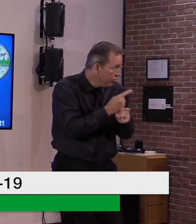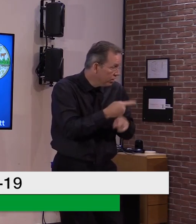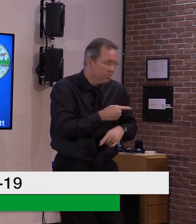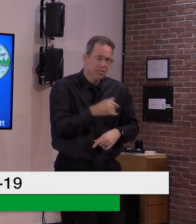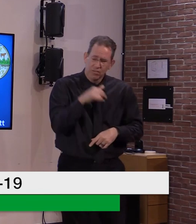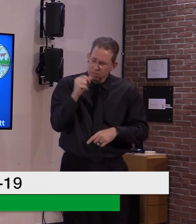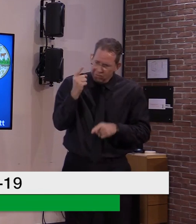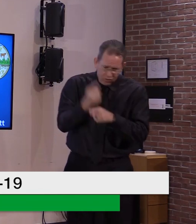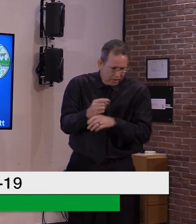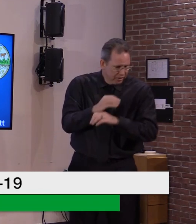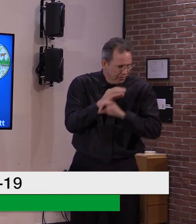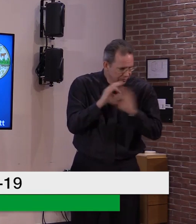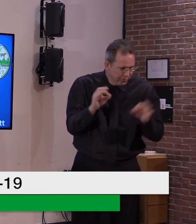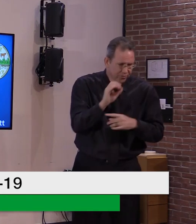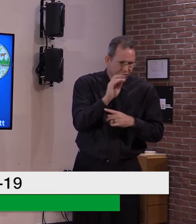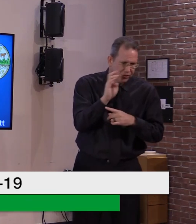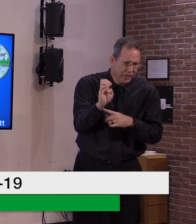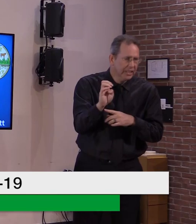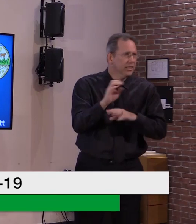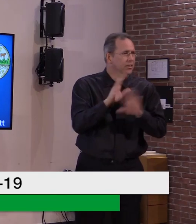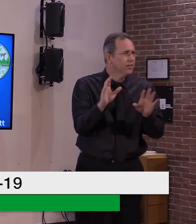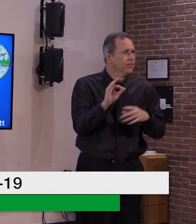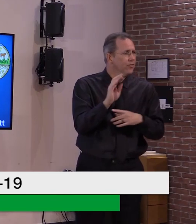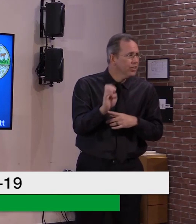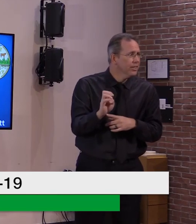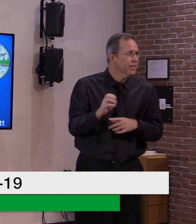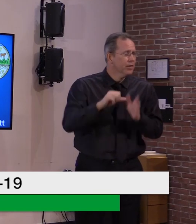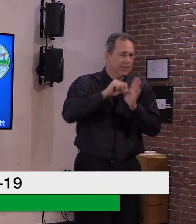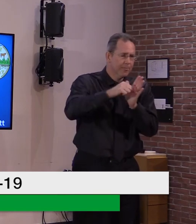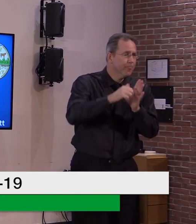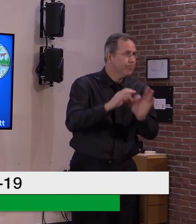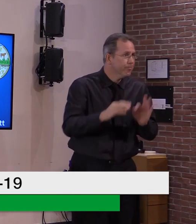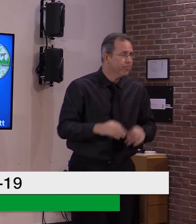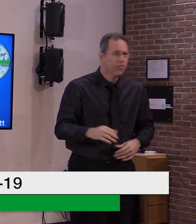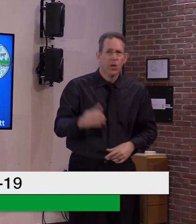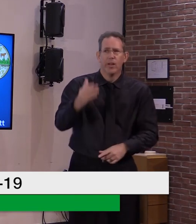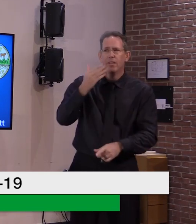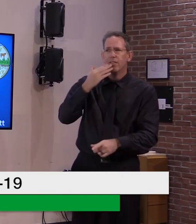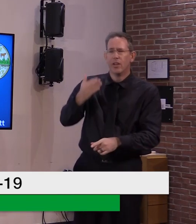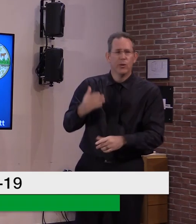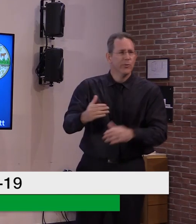okay thank you colin seven days